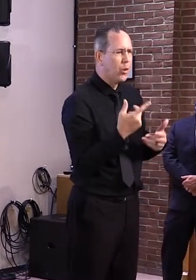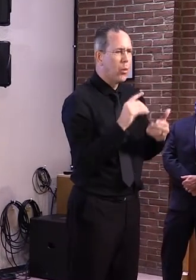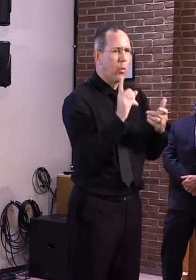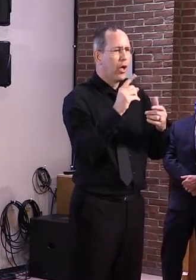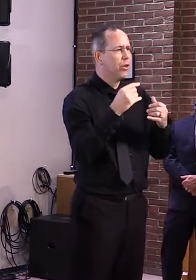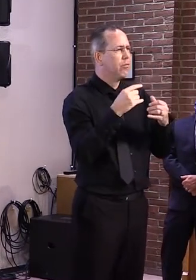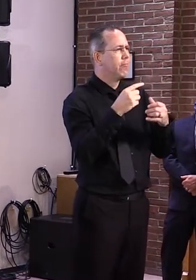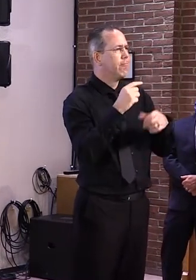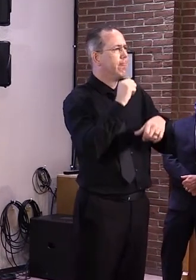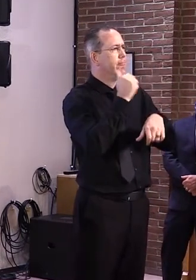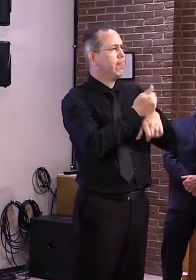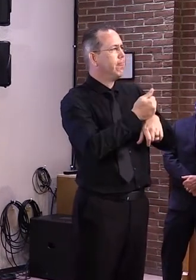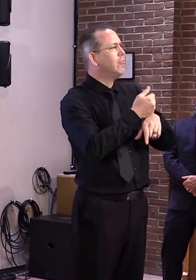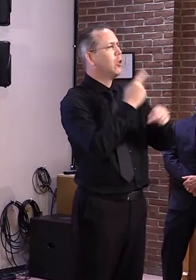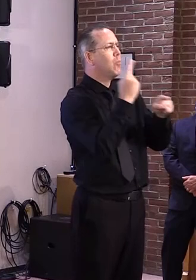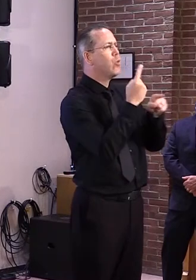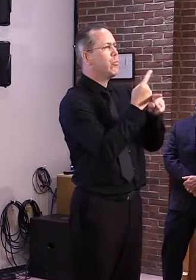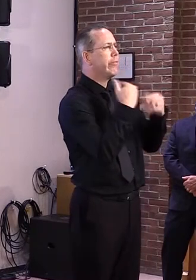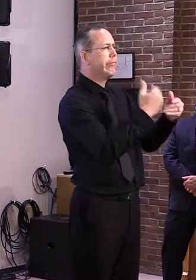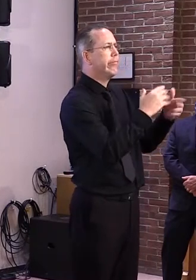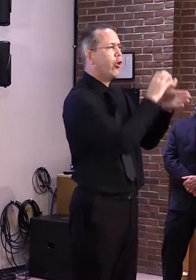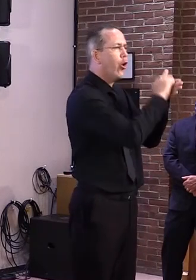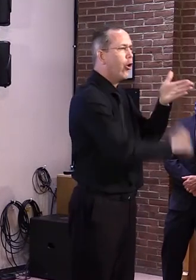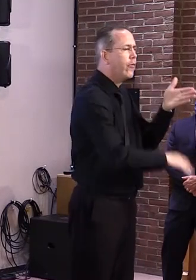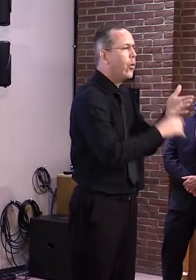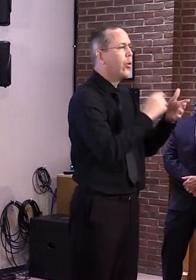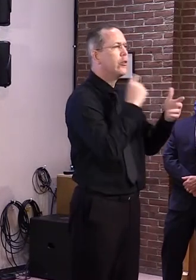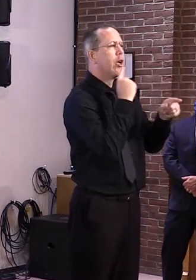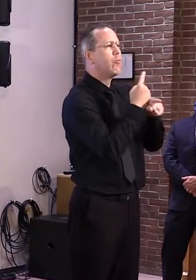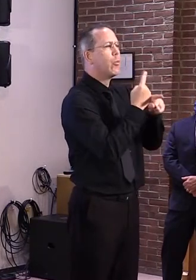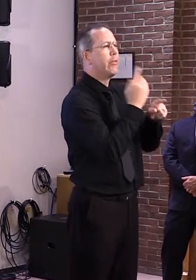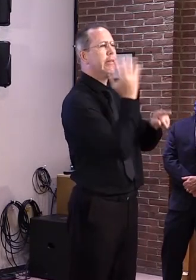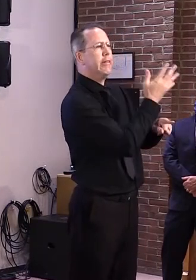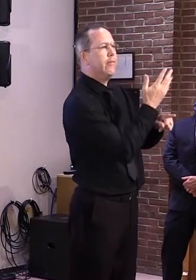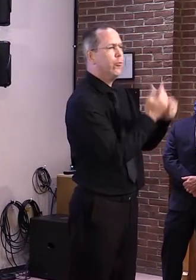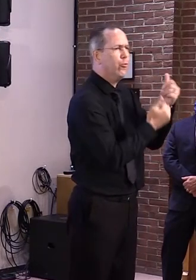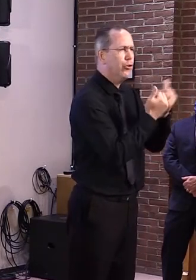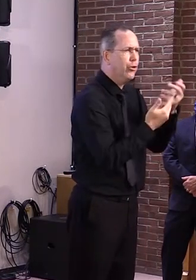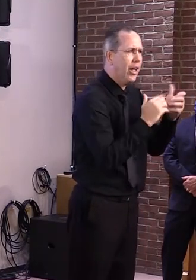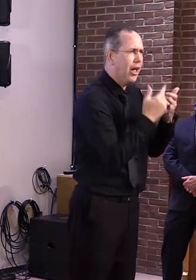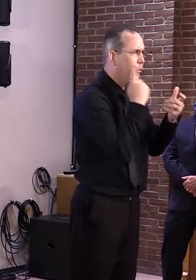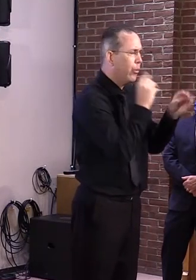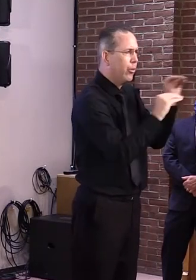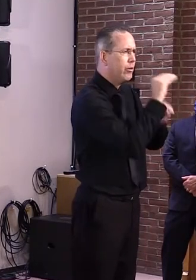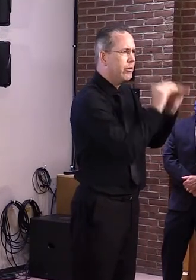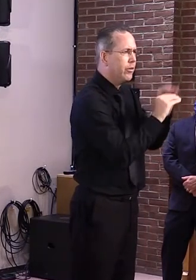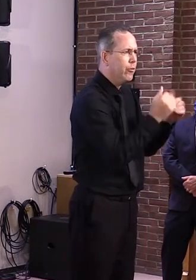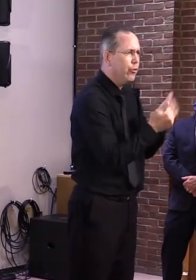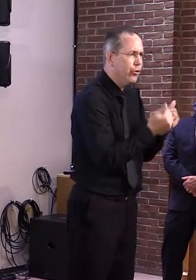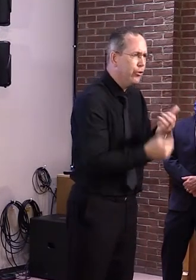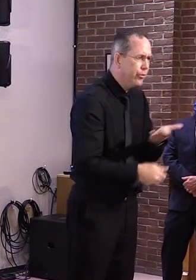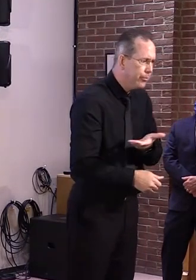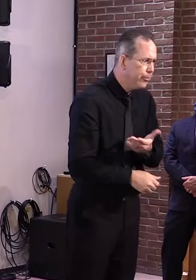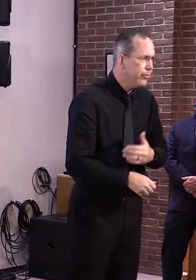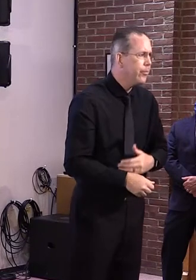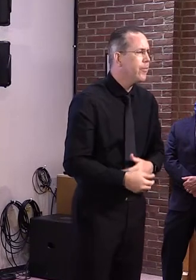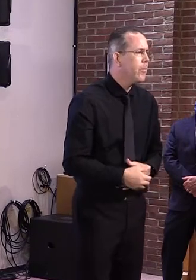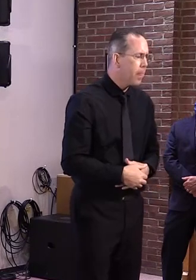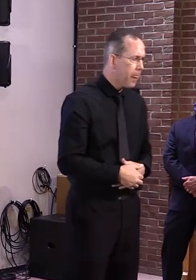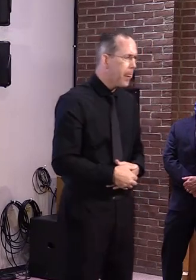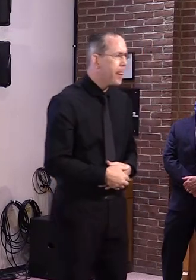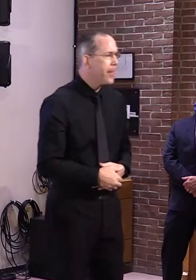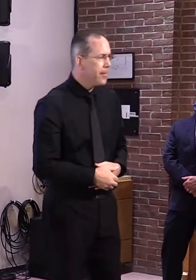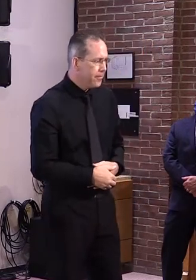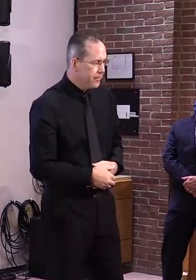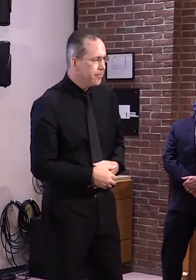all, in terms of the trestle, a lot of that is under the control and lease back to the railroads. At least half the